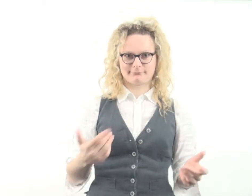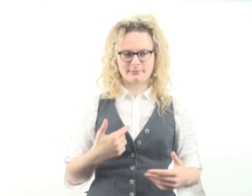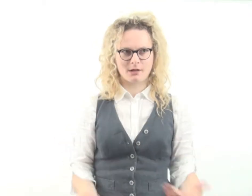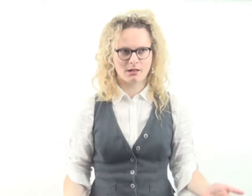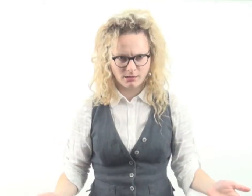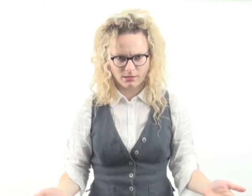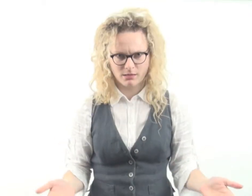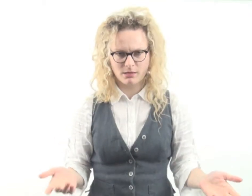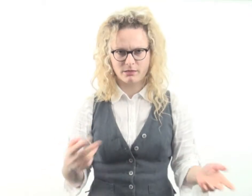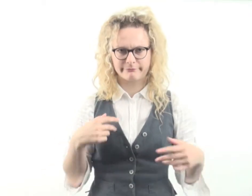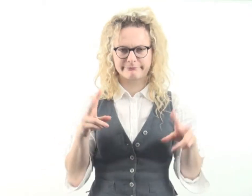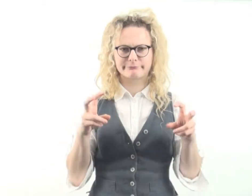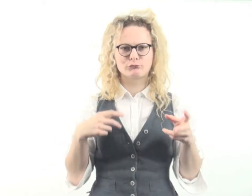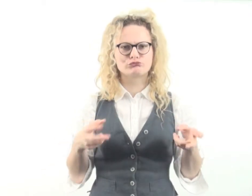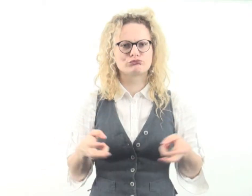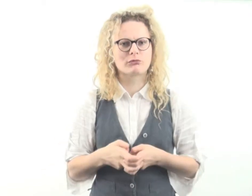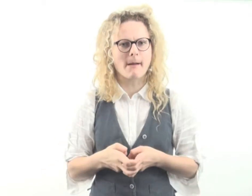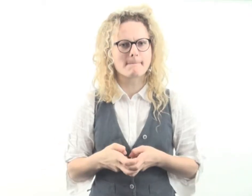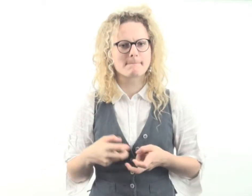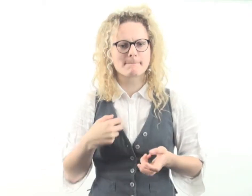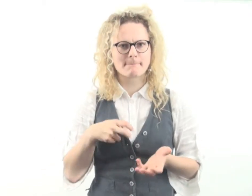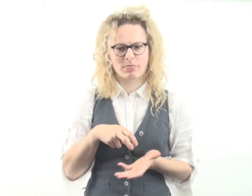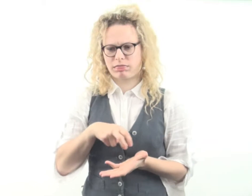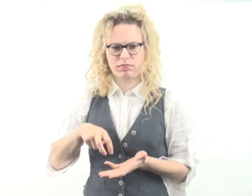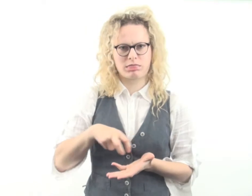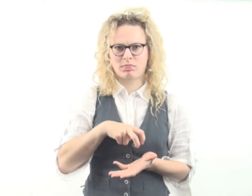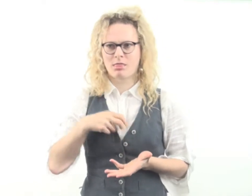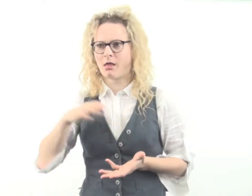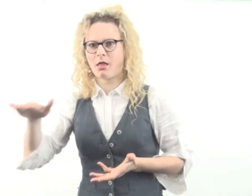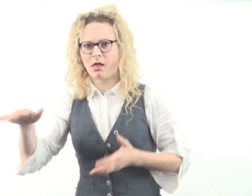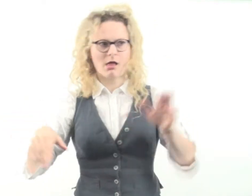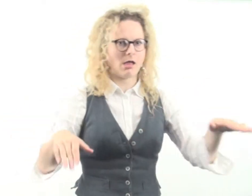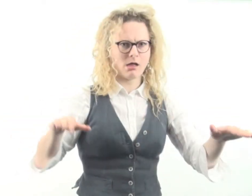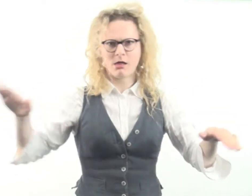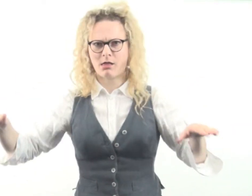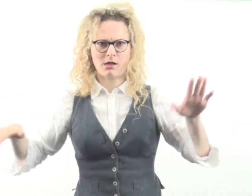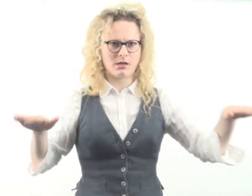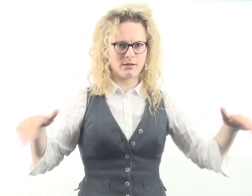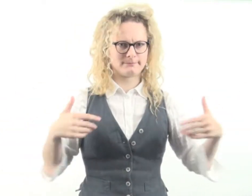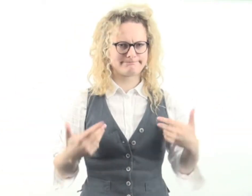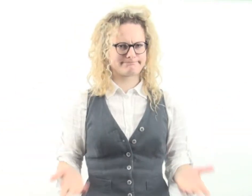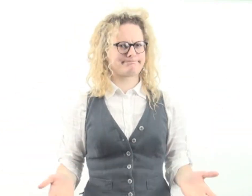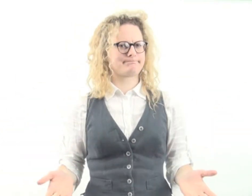less. Nobody will work for this. I'm trapped. I'm in a situation where I can't do